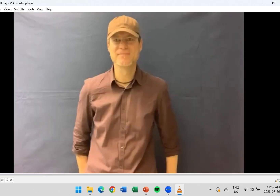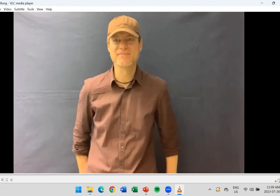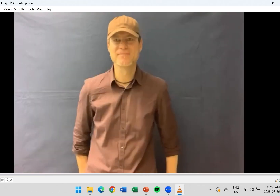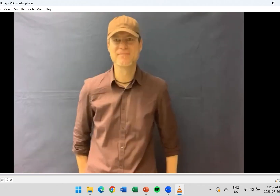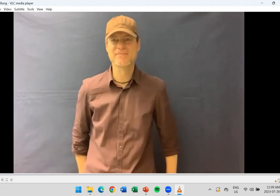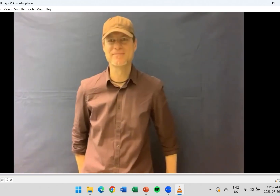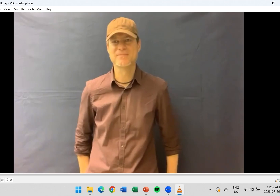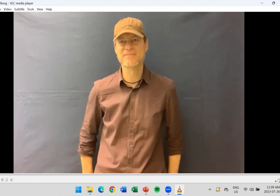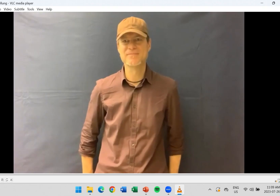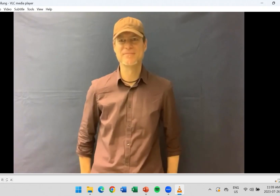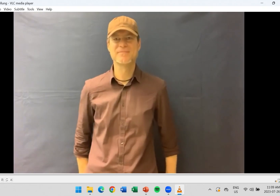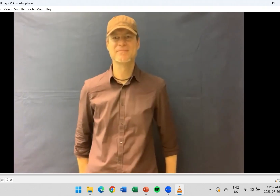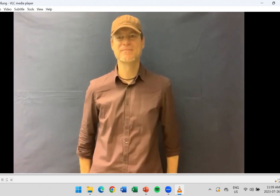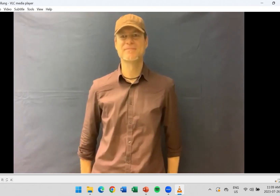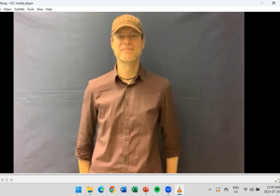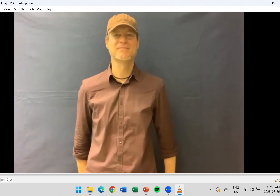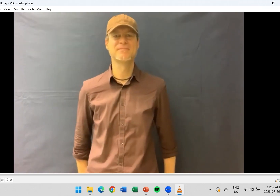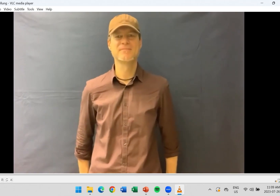seats.